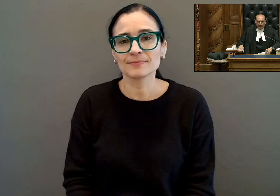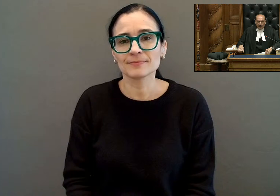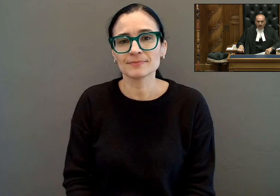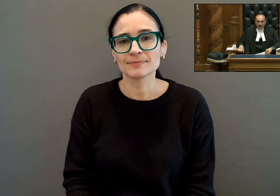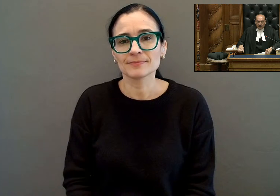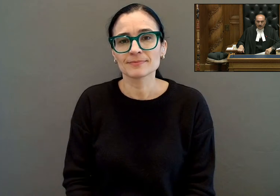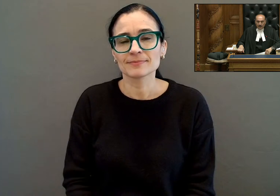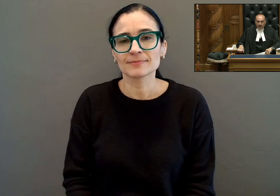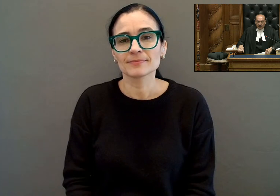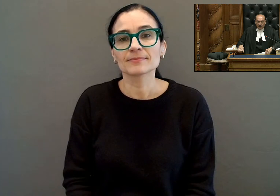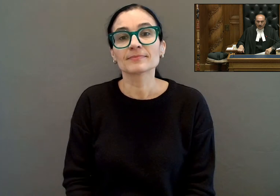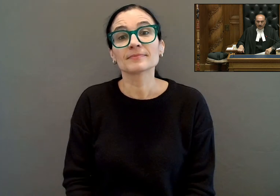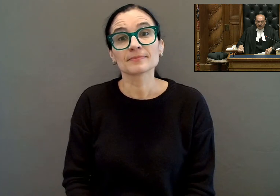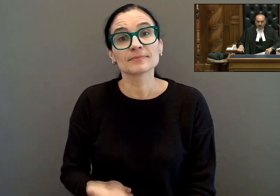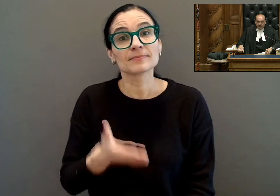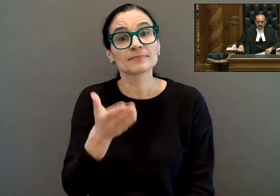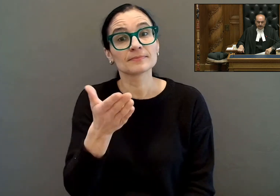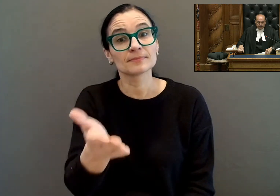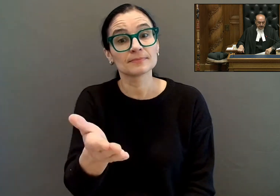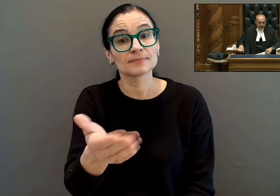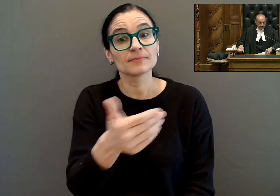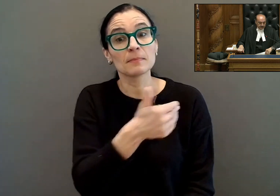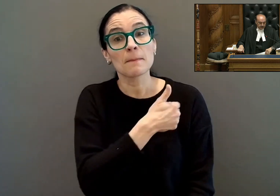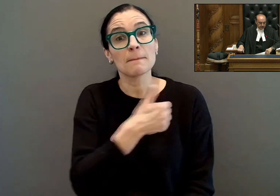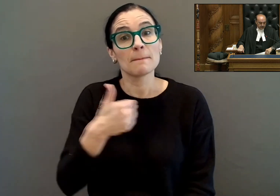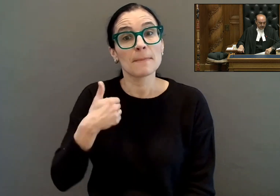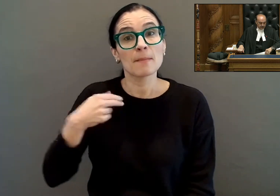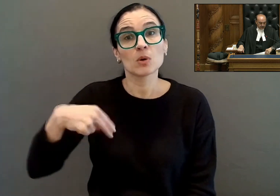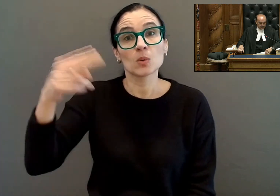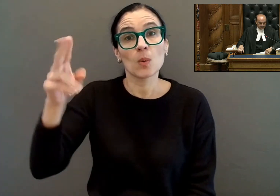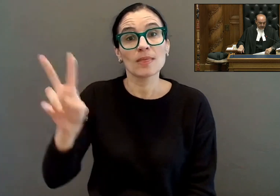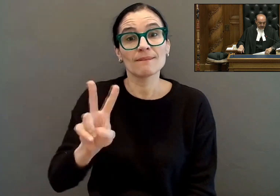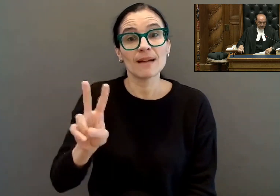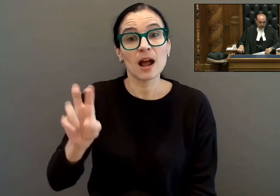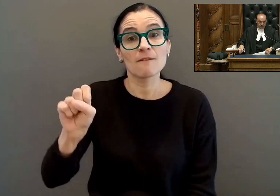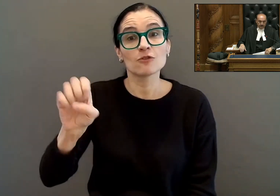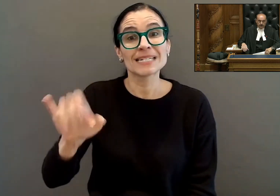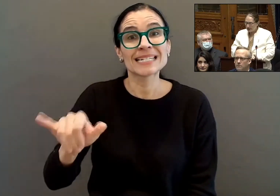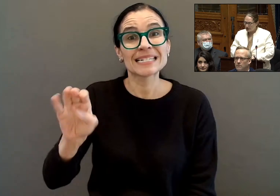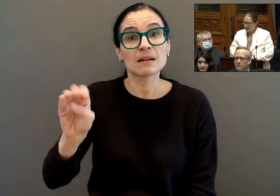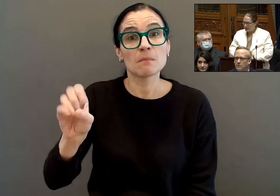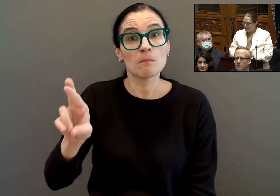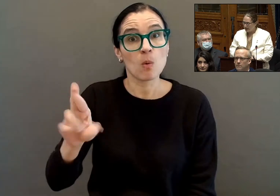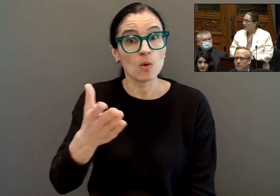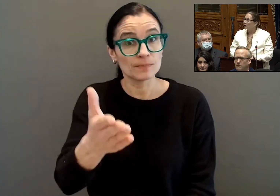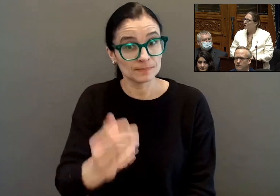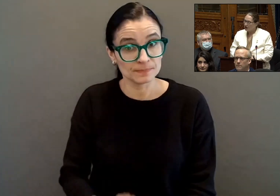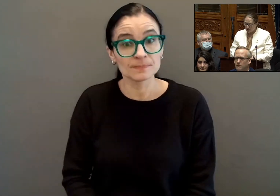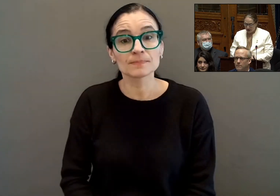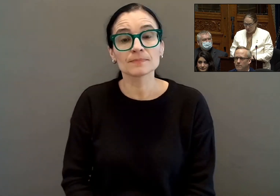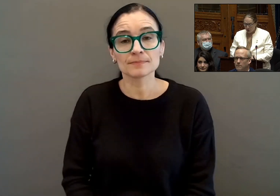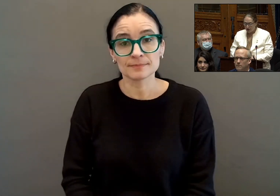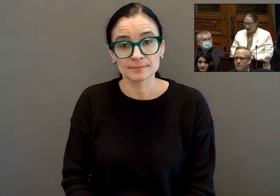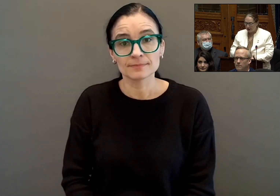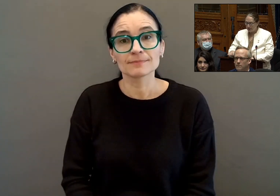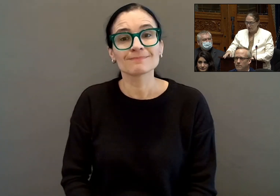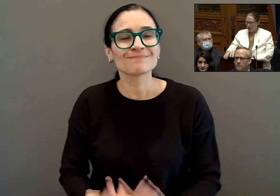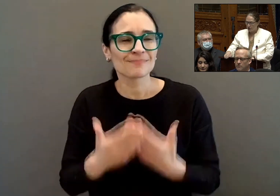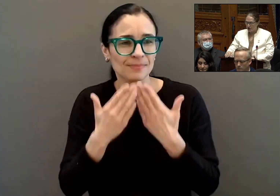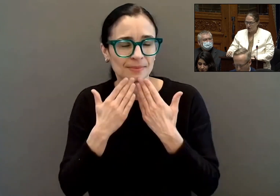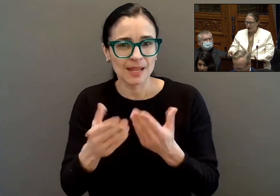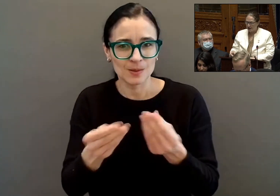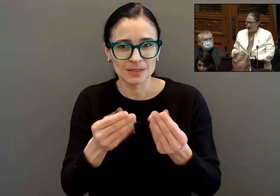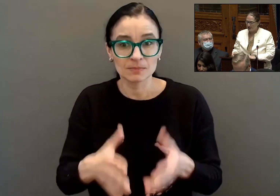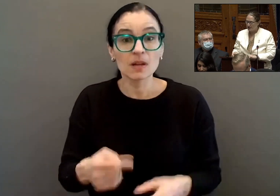Member for North Vancouver Seymour. Thank you, Mr. Speaker. As always, I would like to begin by acknowledging that I work and live on